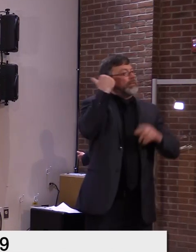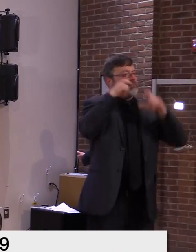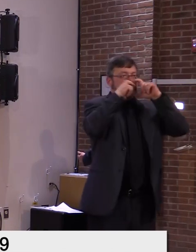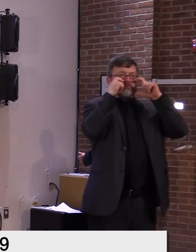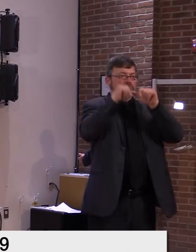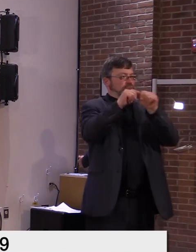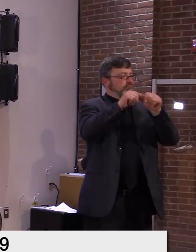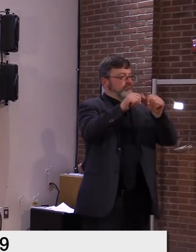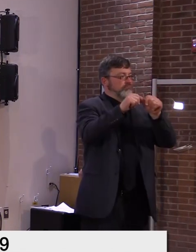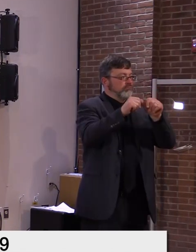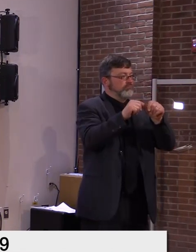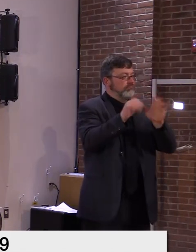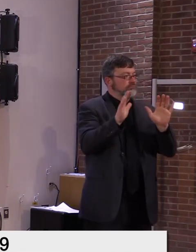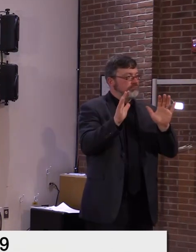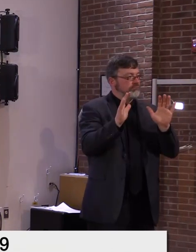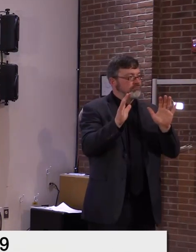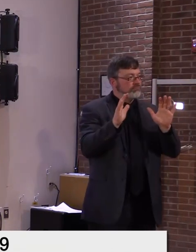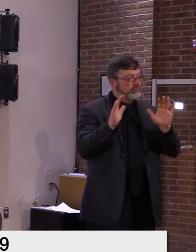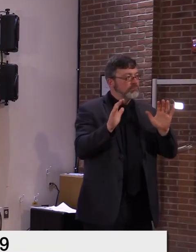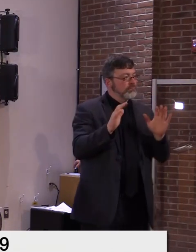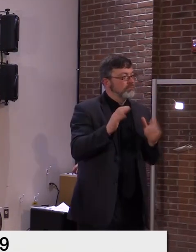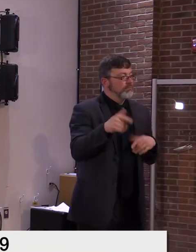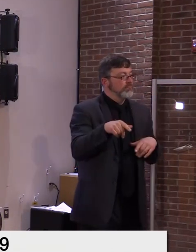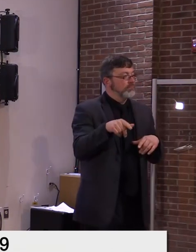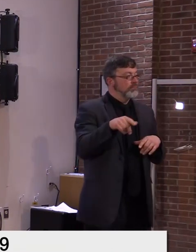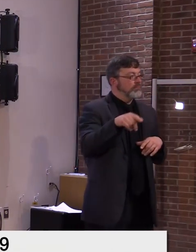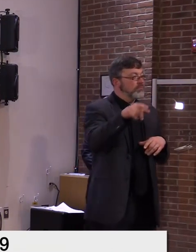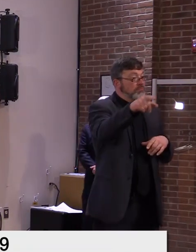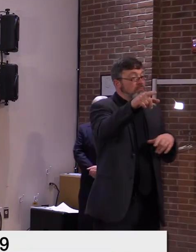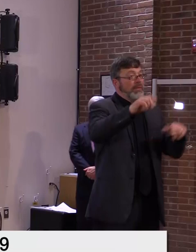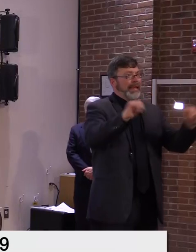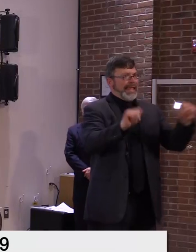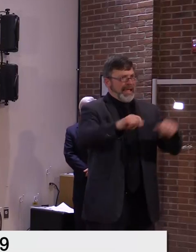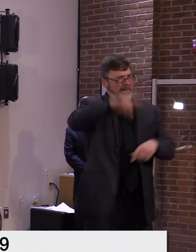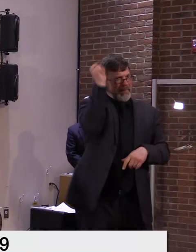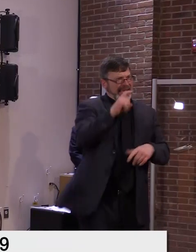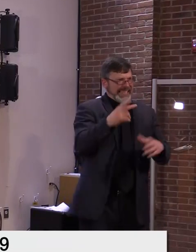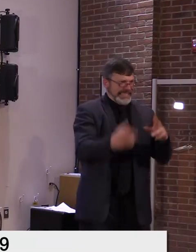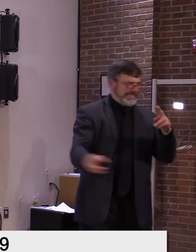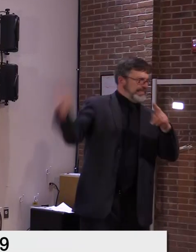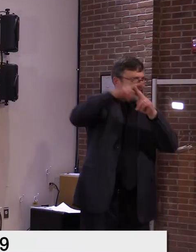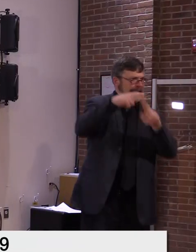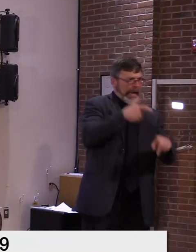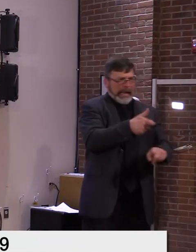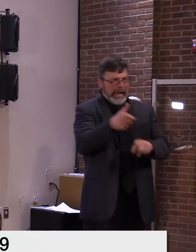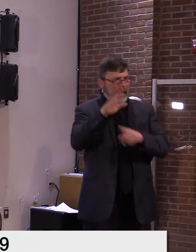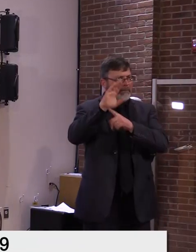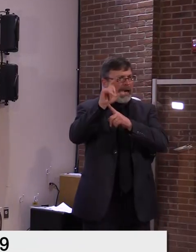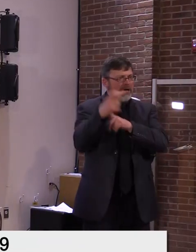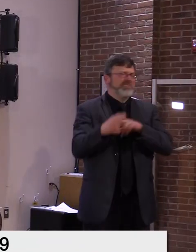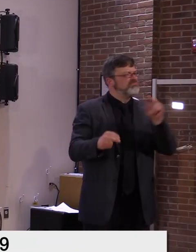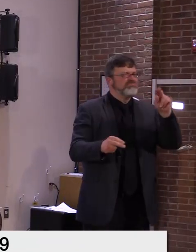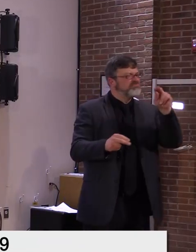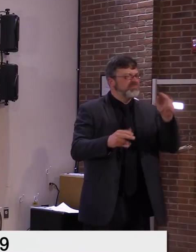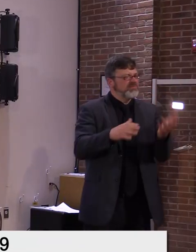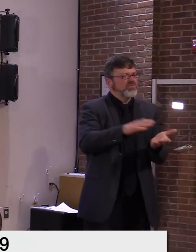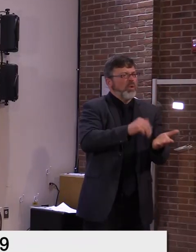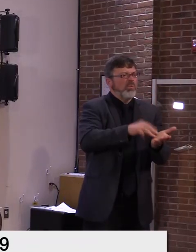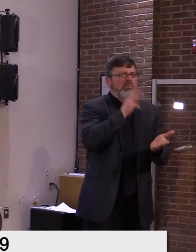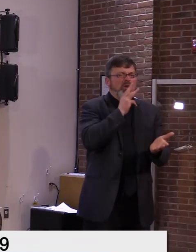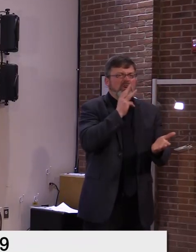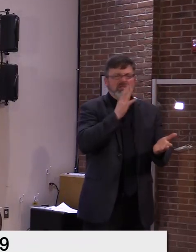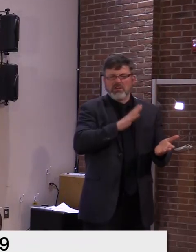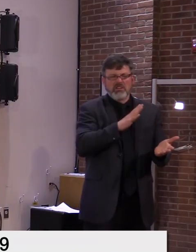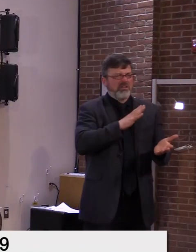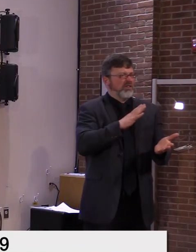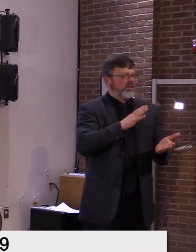that's on everybody's radar screen at this point in time, and that you don't all celebrate in the same way we in